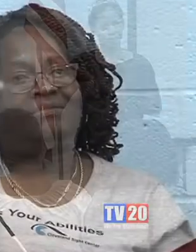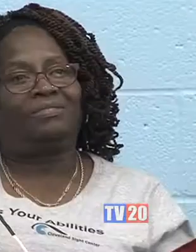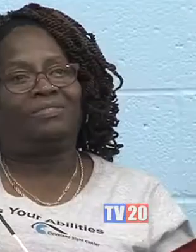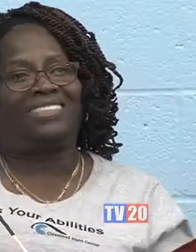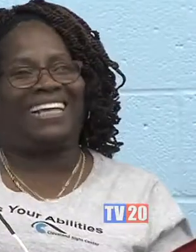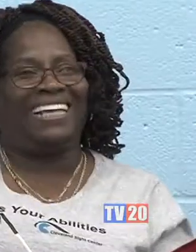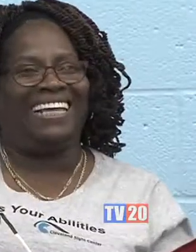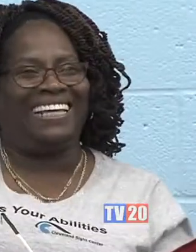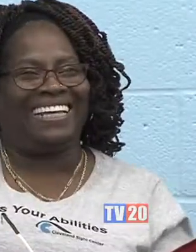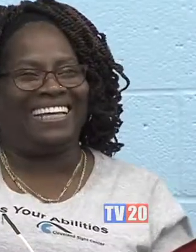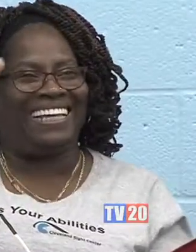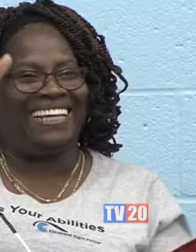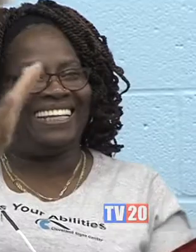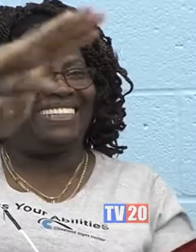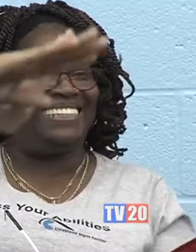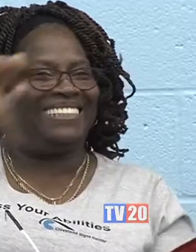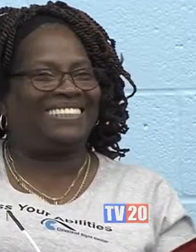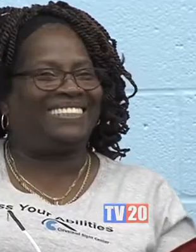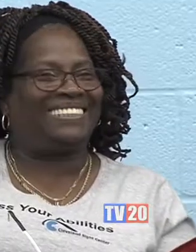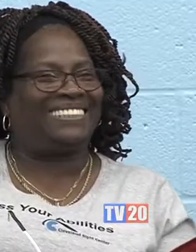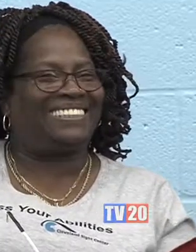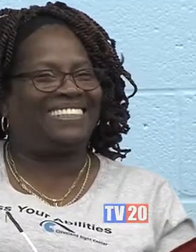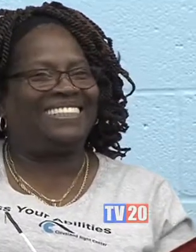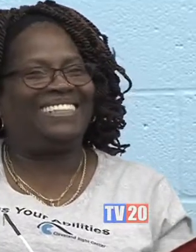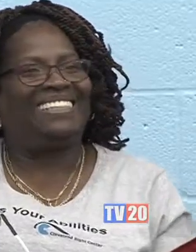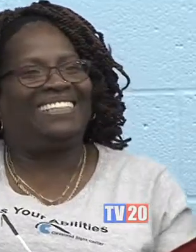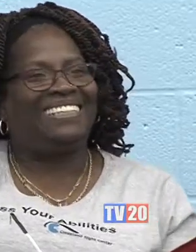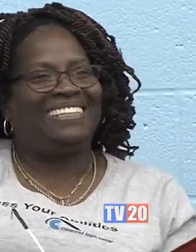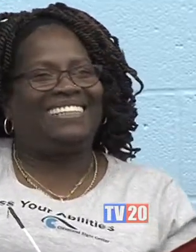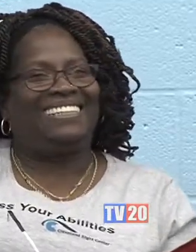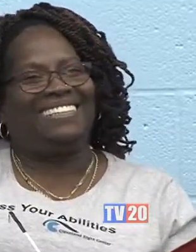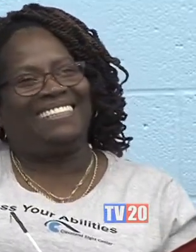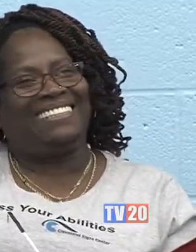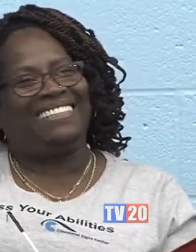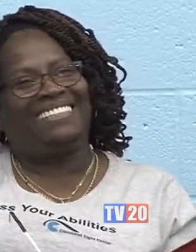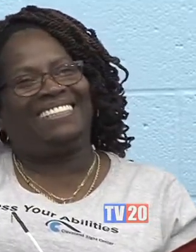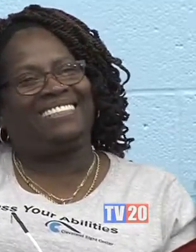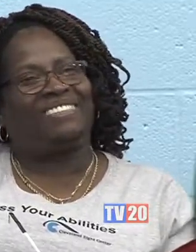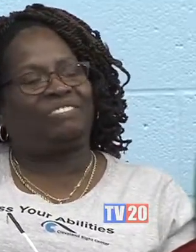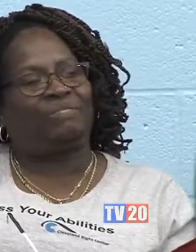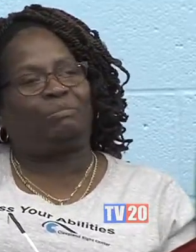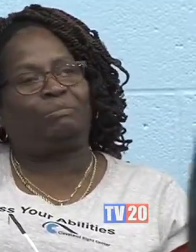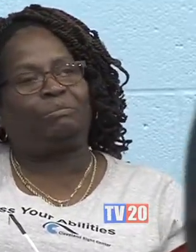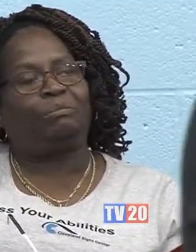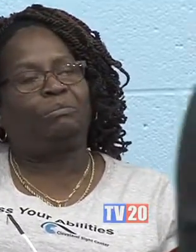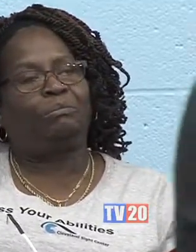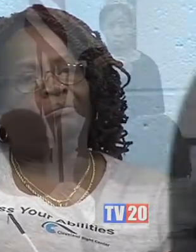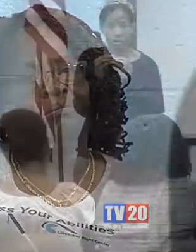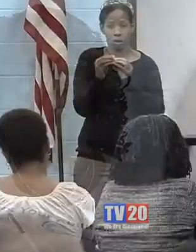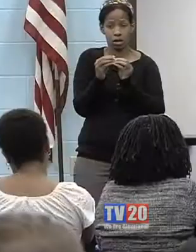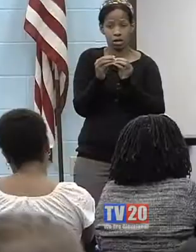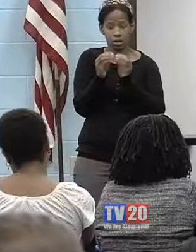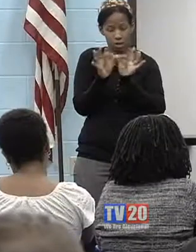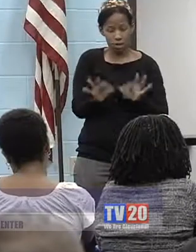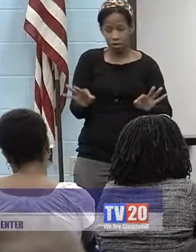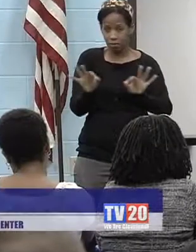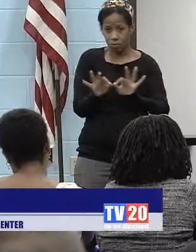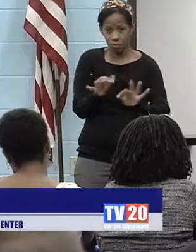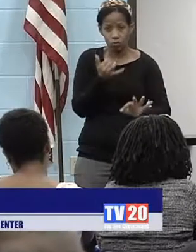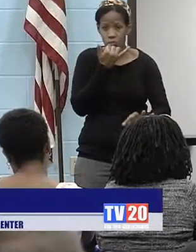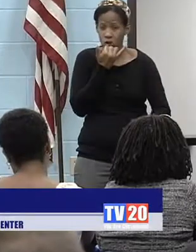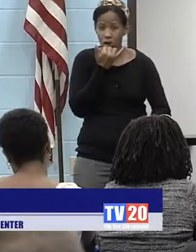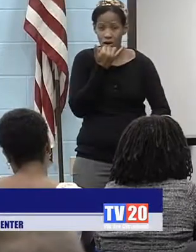So for now, okay, so we got them to understand how fundamentally wrong this